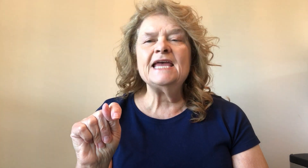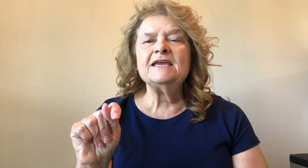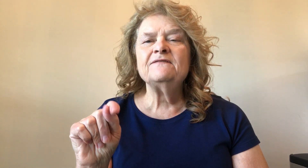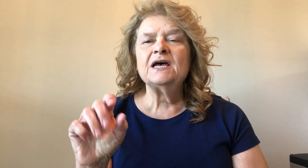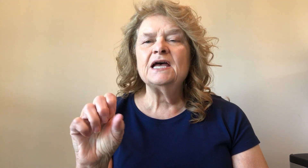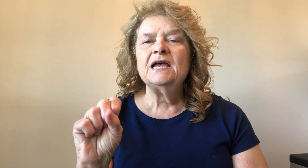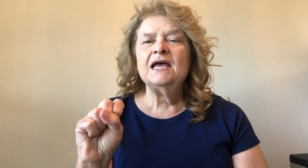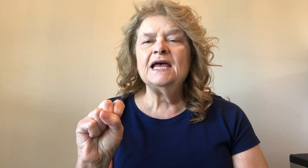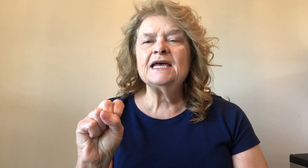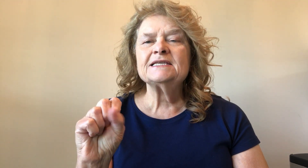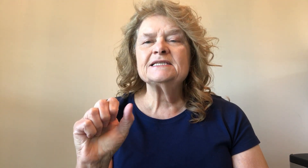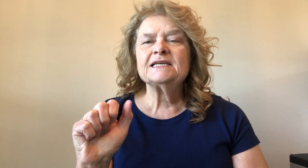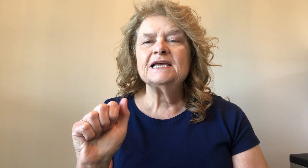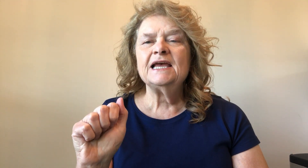Save,